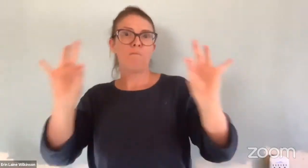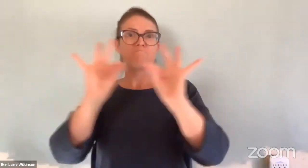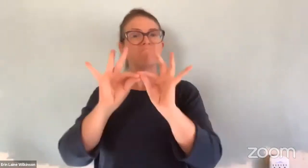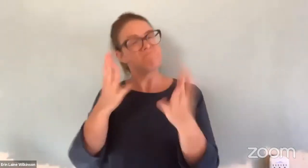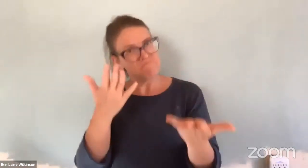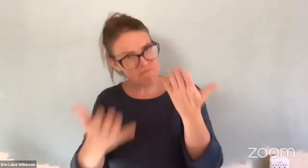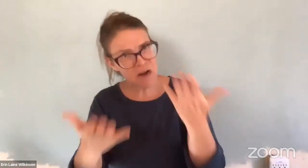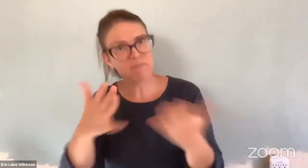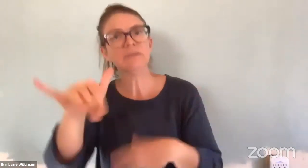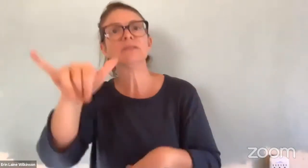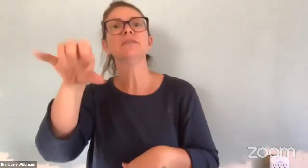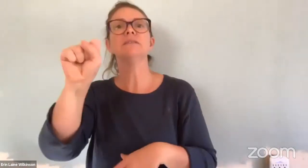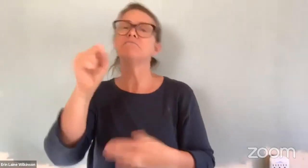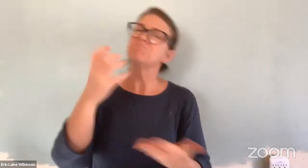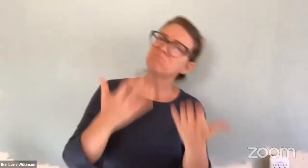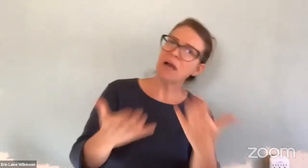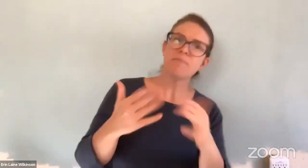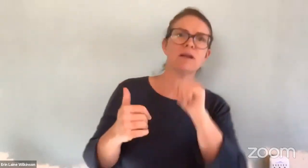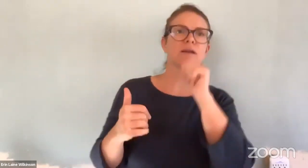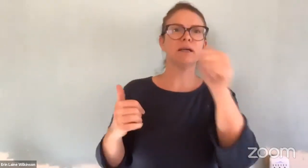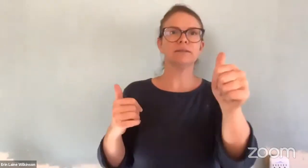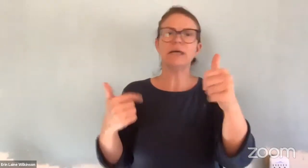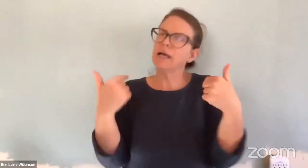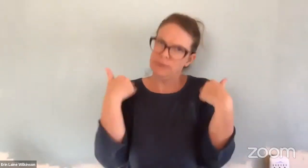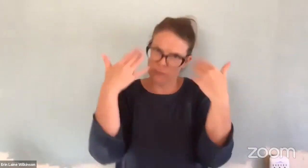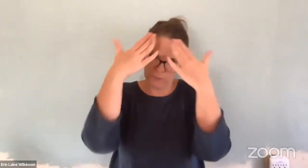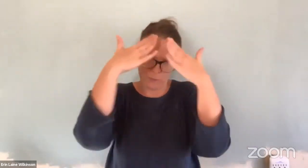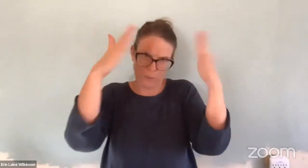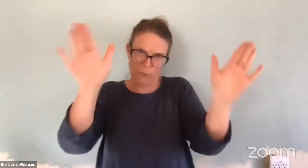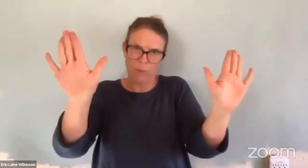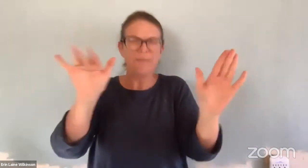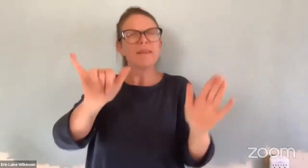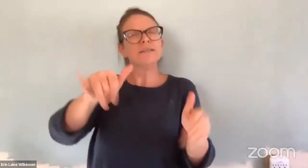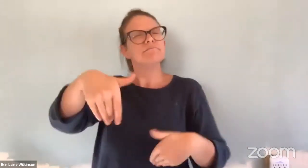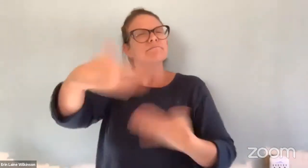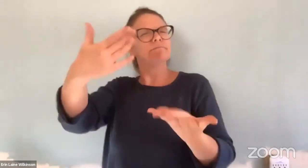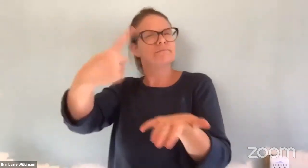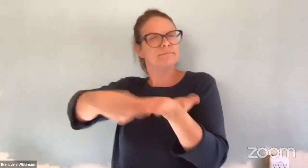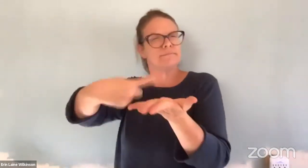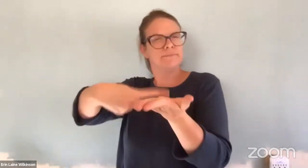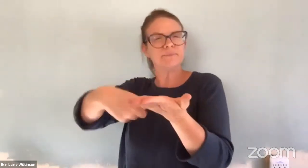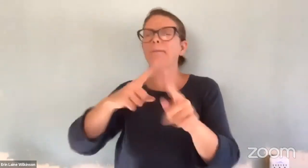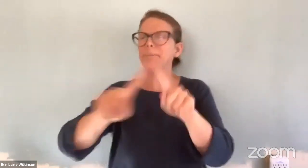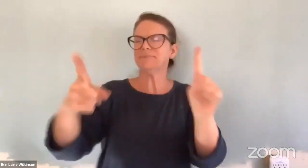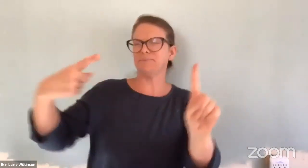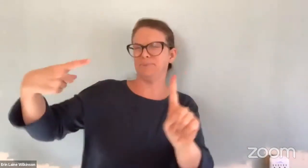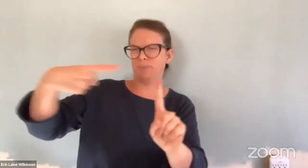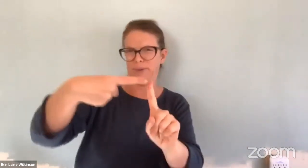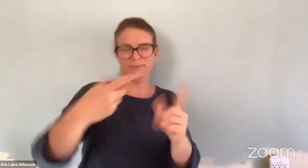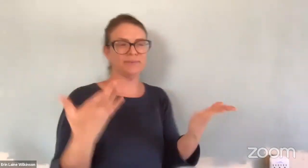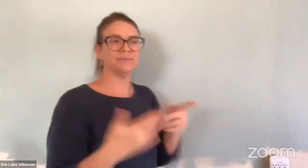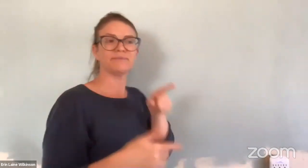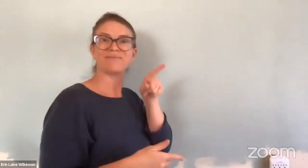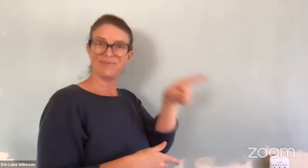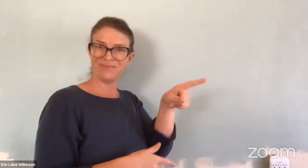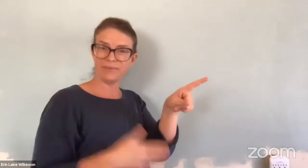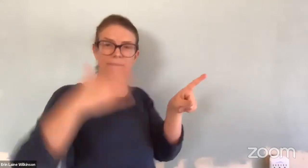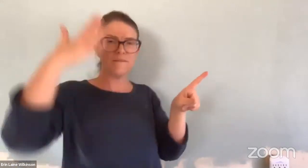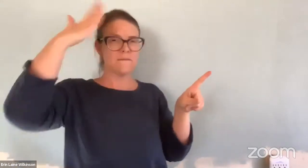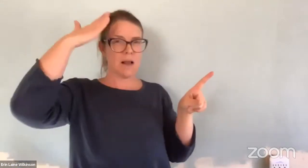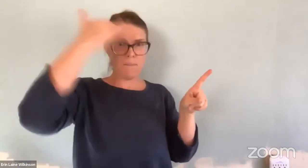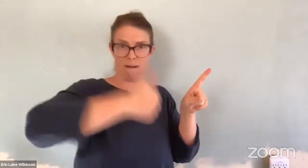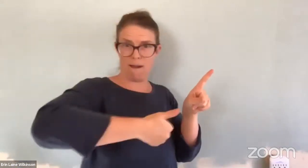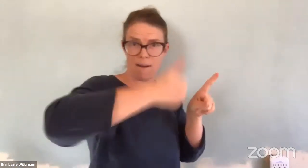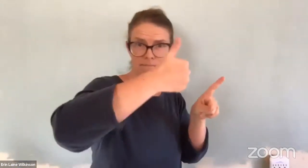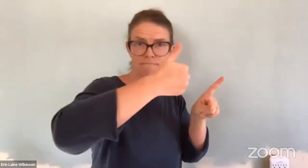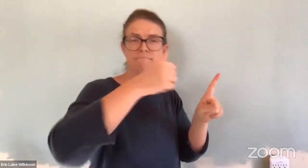that they use on a daily basis. Maybe it's important, maybe it isn't. I'm not so sure about that one, but it's something to bring up for